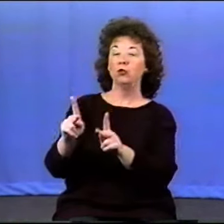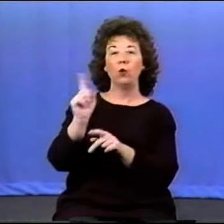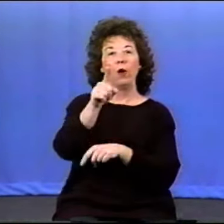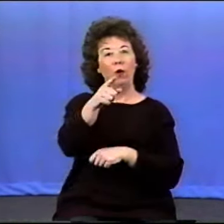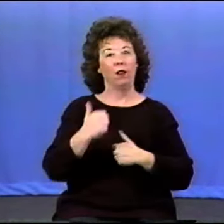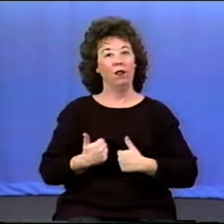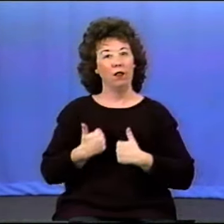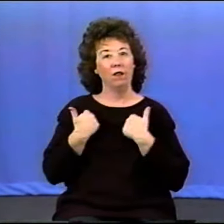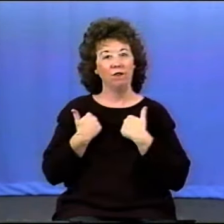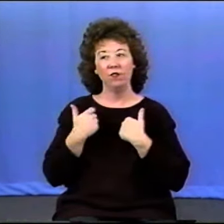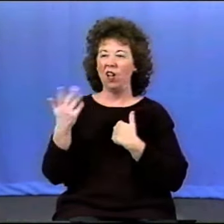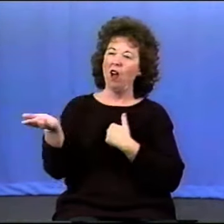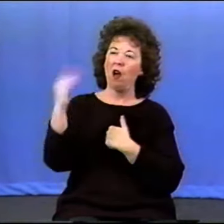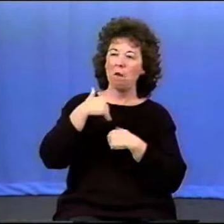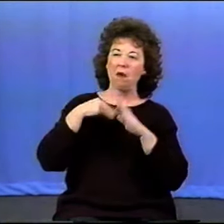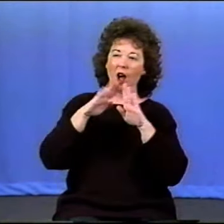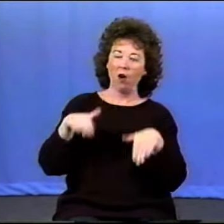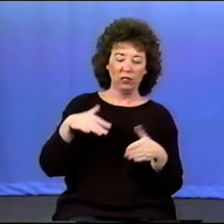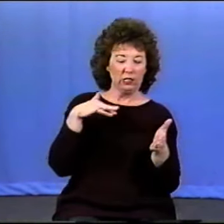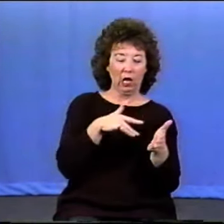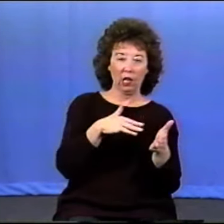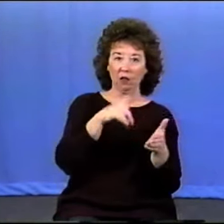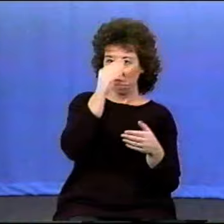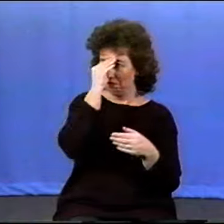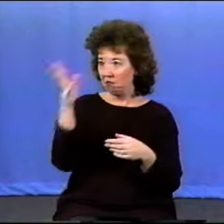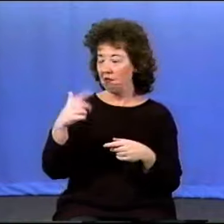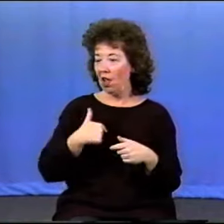them to come over to study, you say that you live at